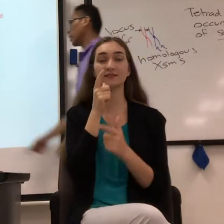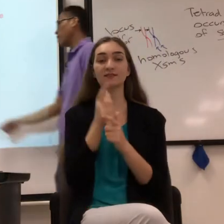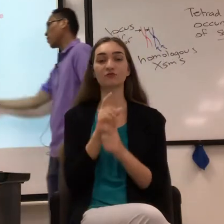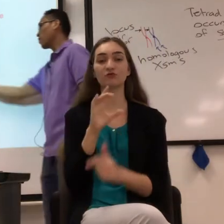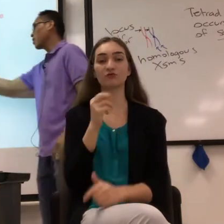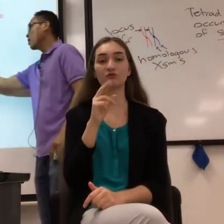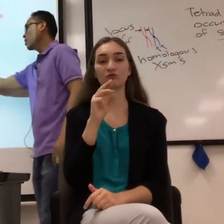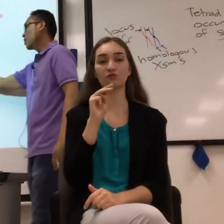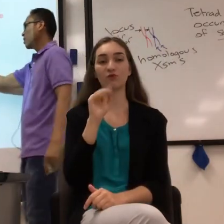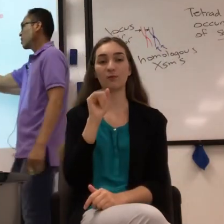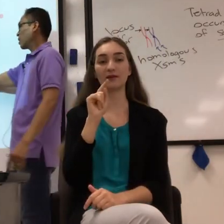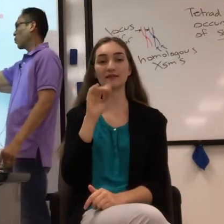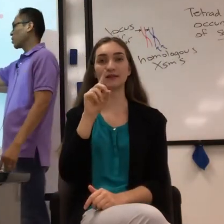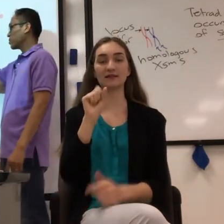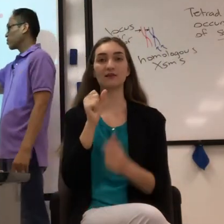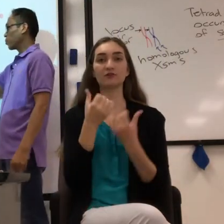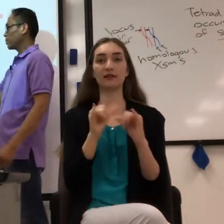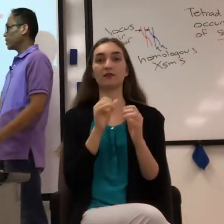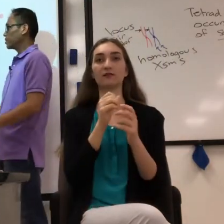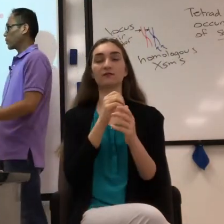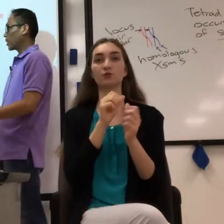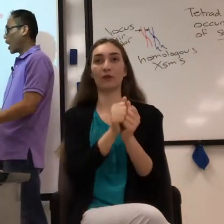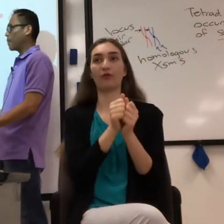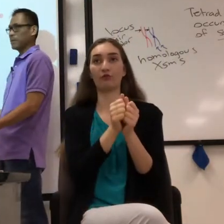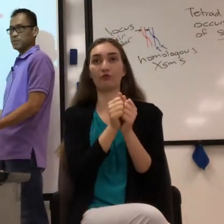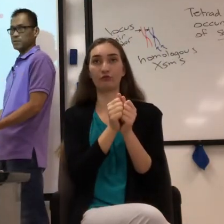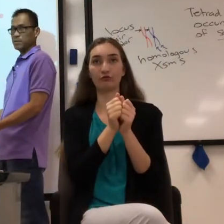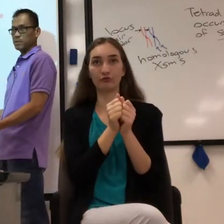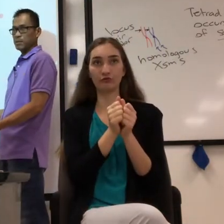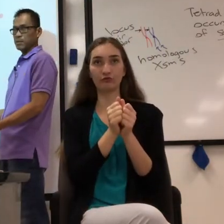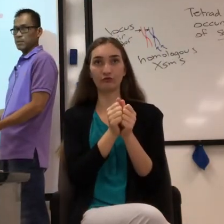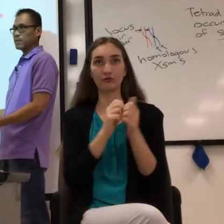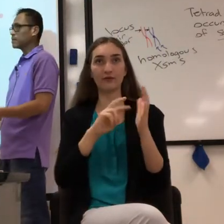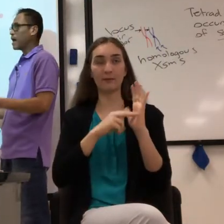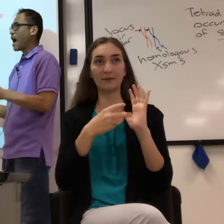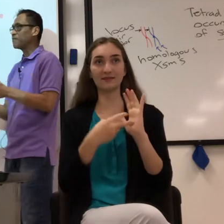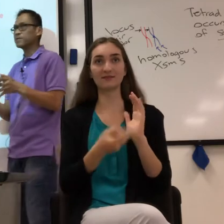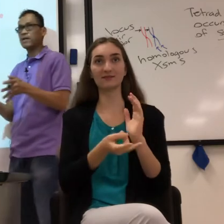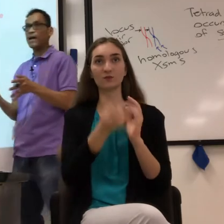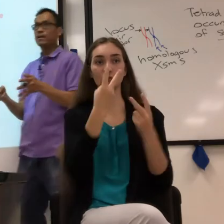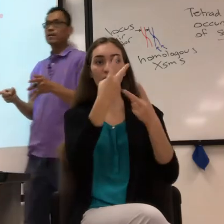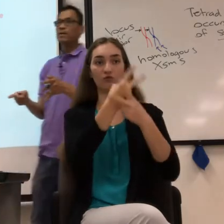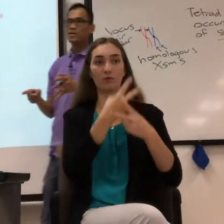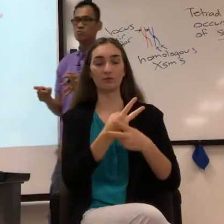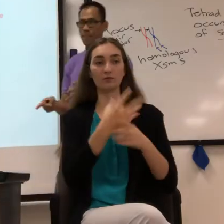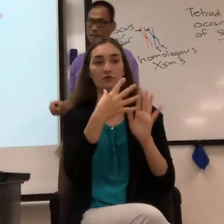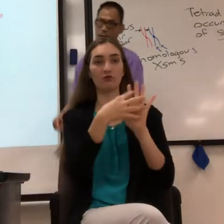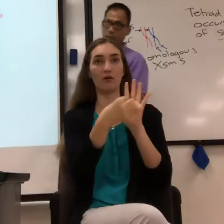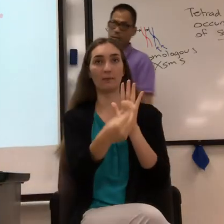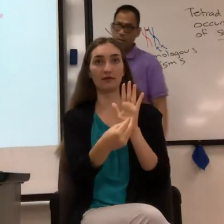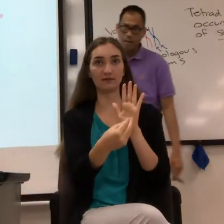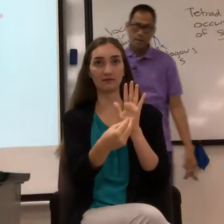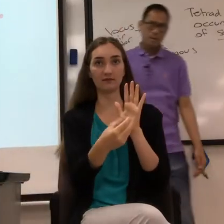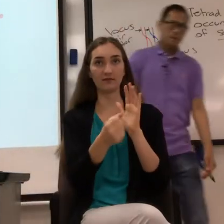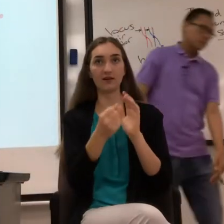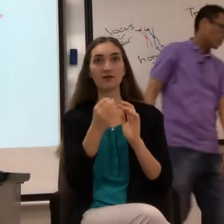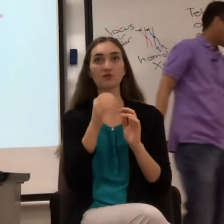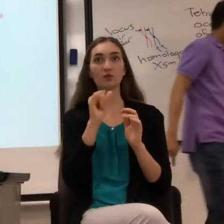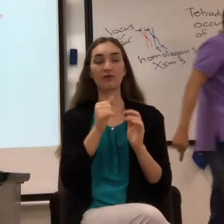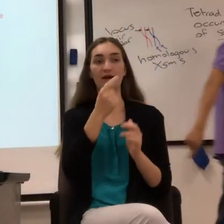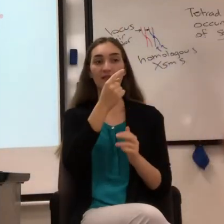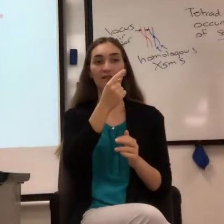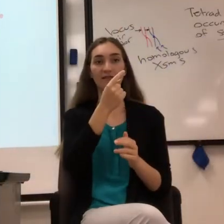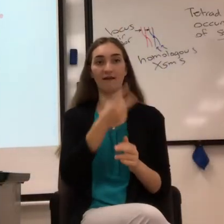still remain together, and what are sister chromatids? They're copies. This half a set is replicated.